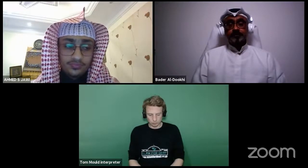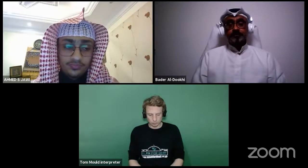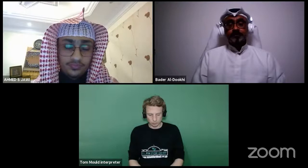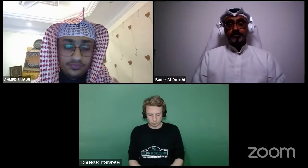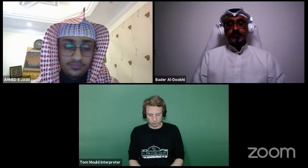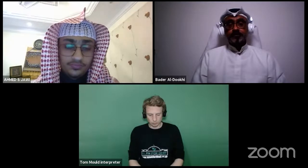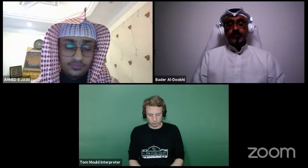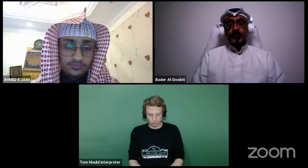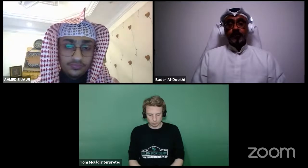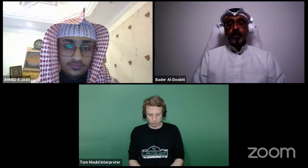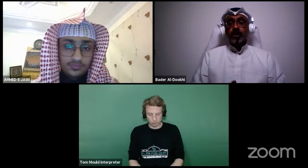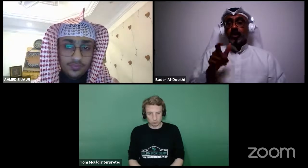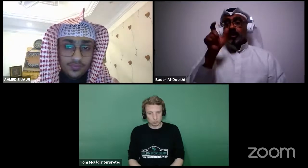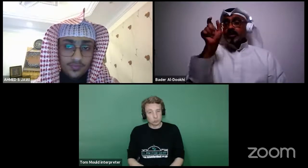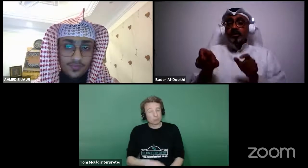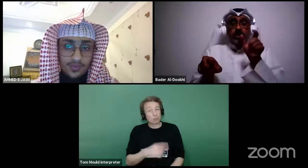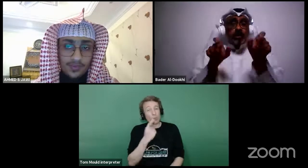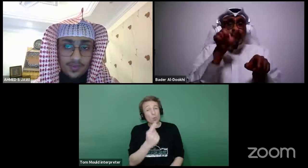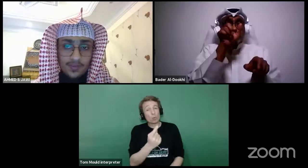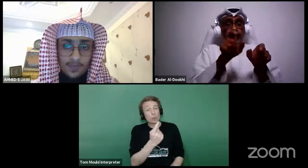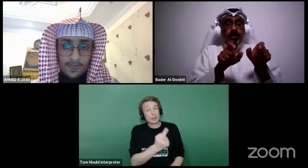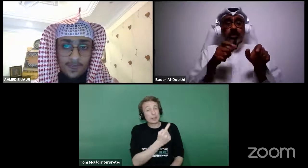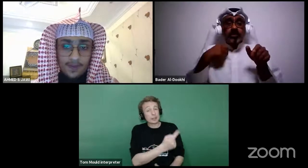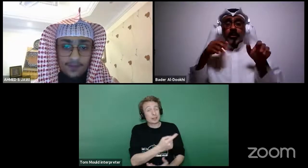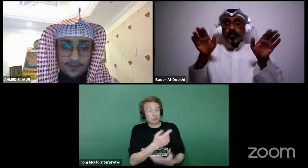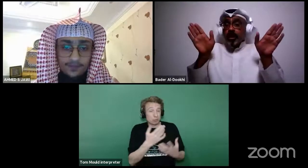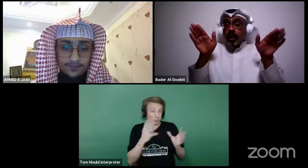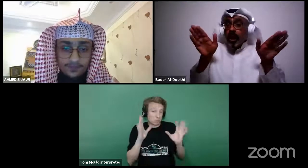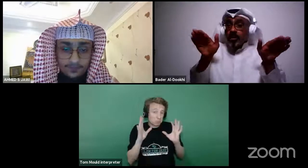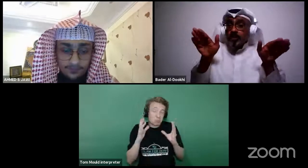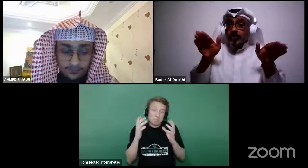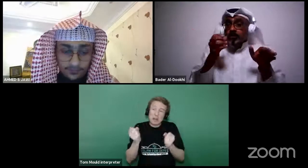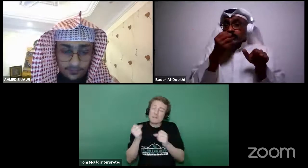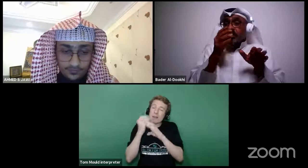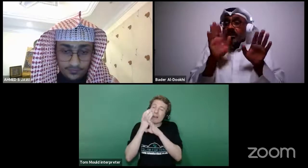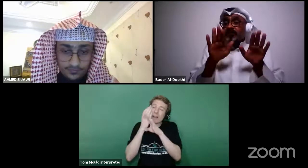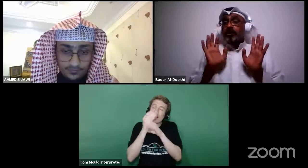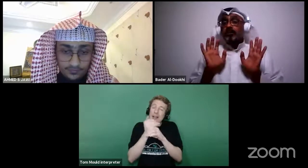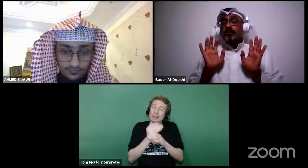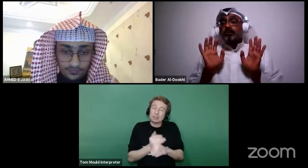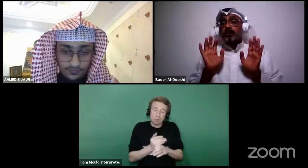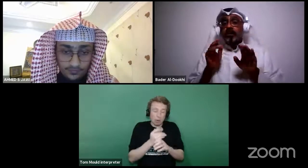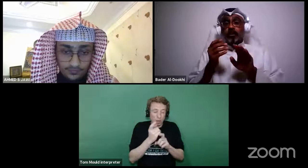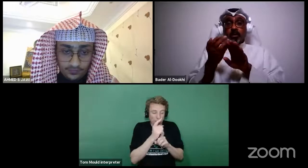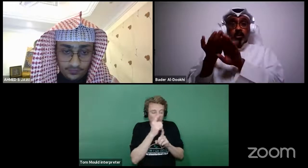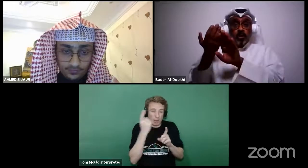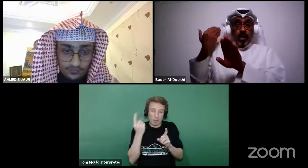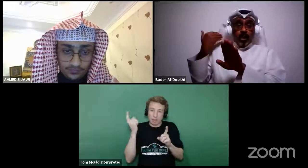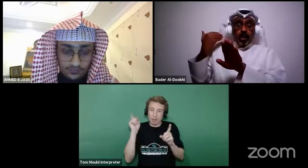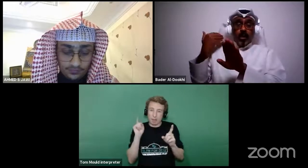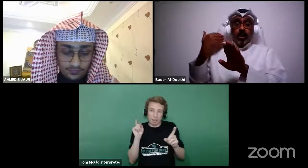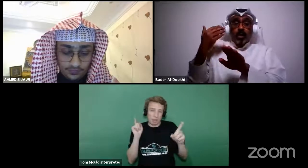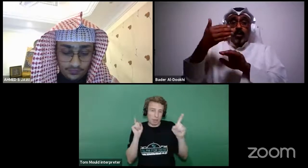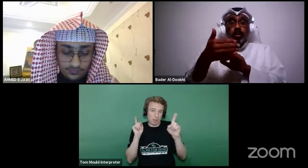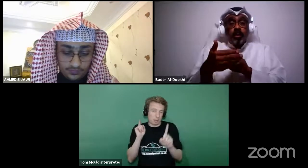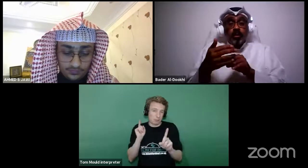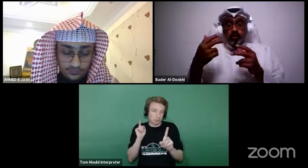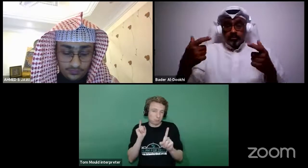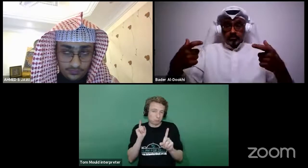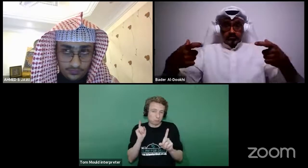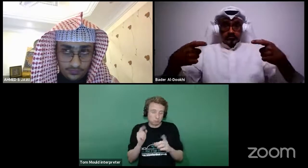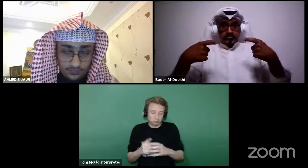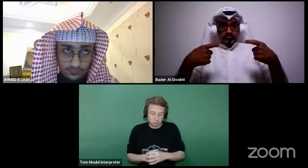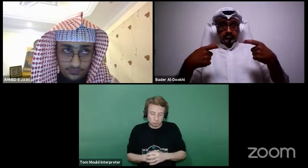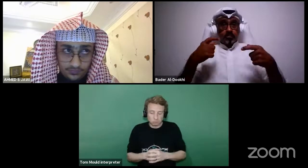For each person there are angels in succession, before and behind them. They guard him by the command